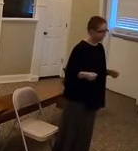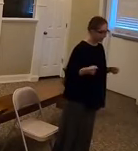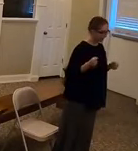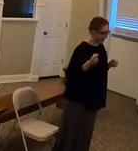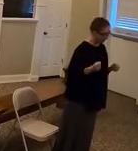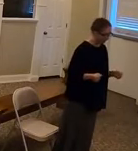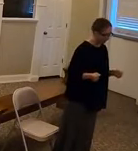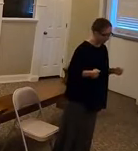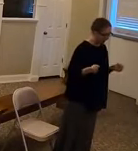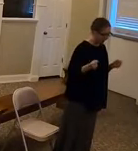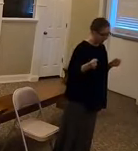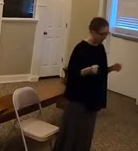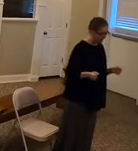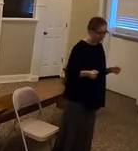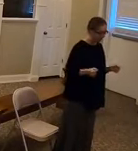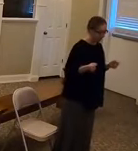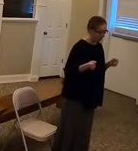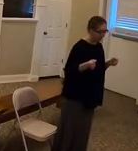Jesus, Jesus,